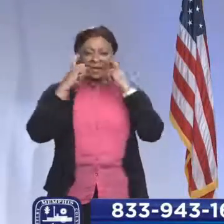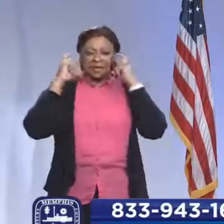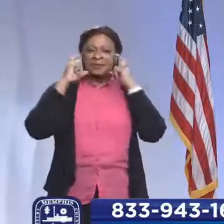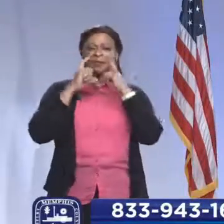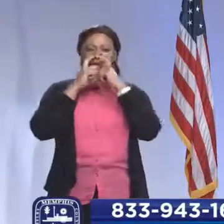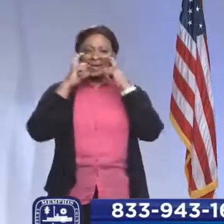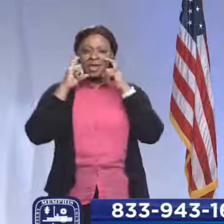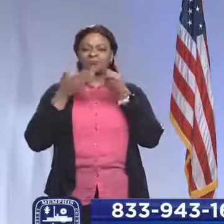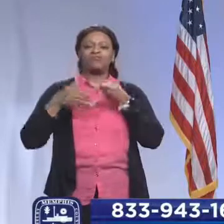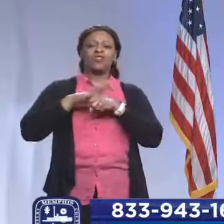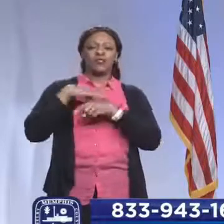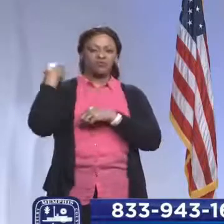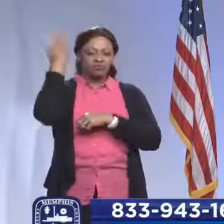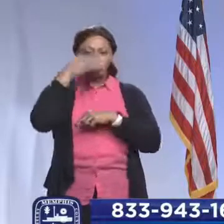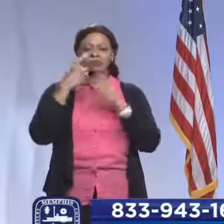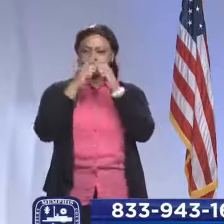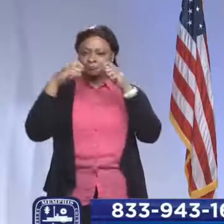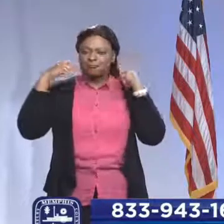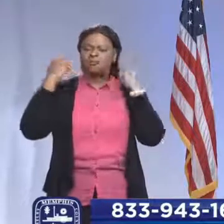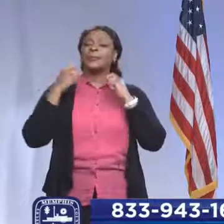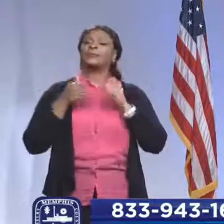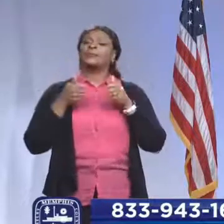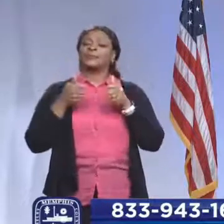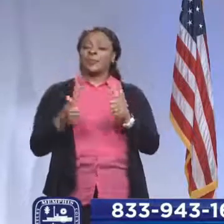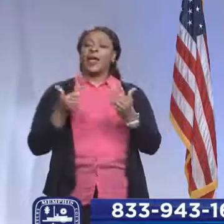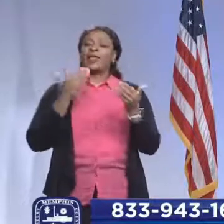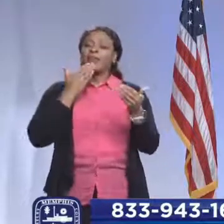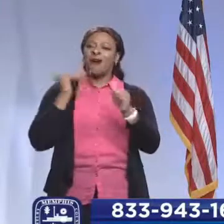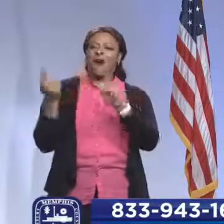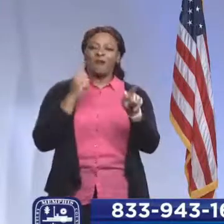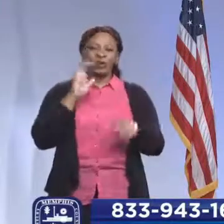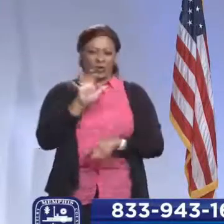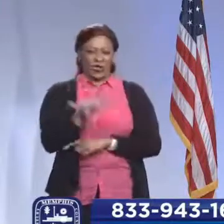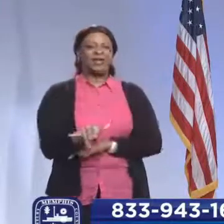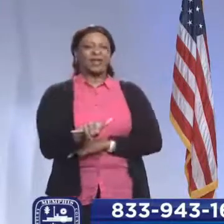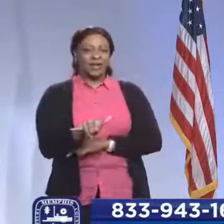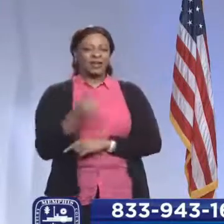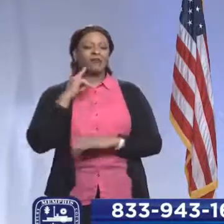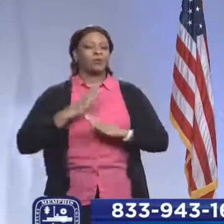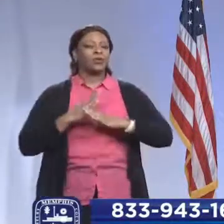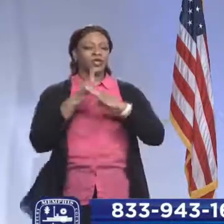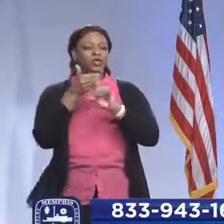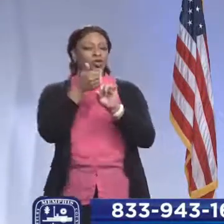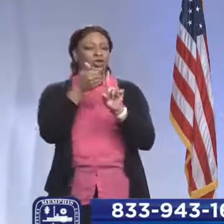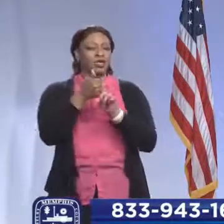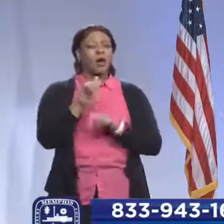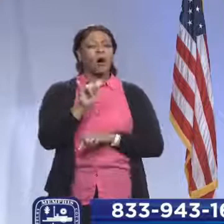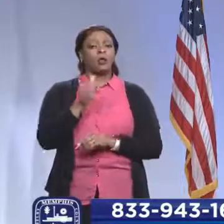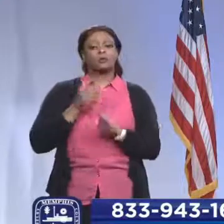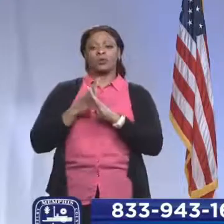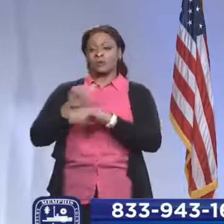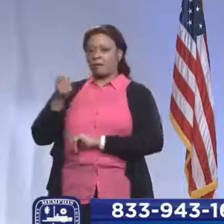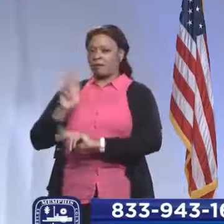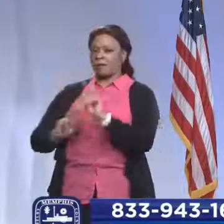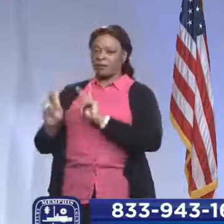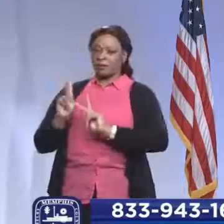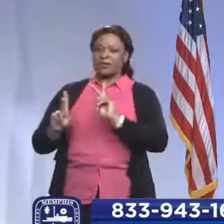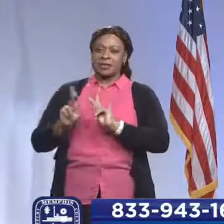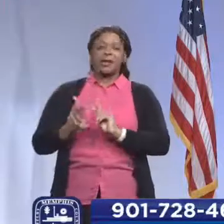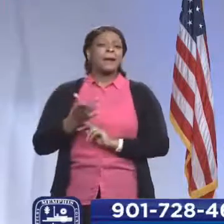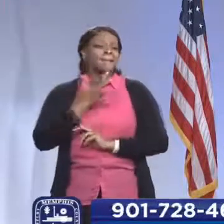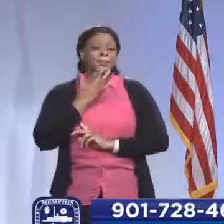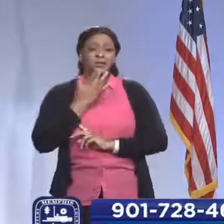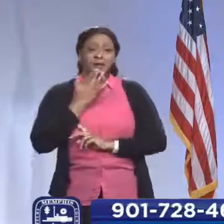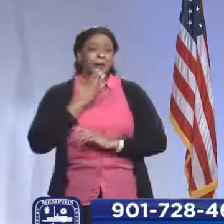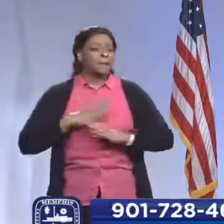and covering, so I really want to acknowledge and appreciate each of you for doing that, for protecting yourself as well as others, and